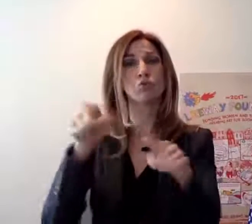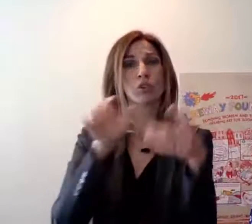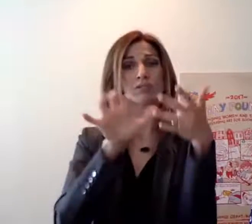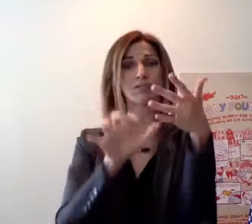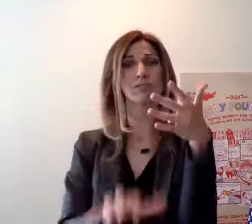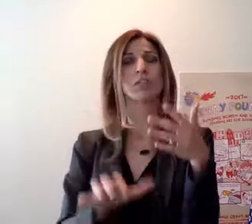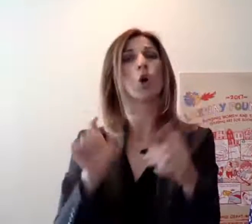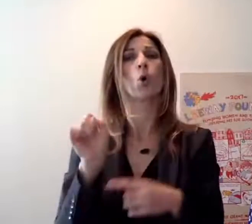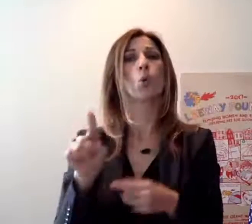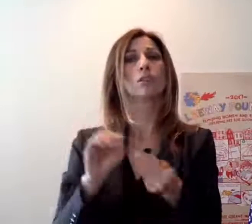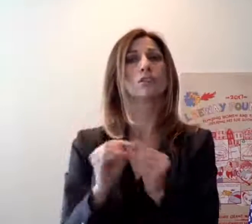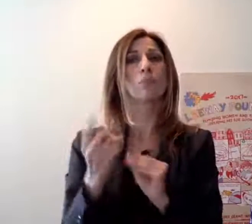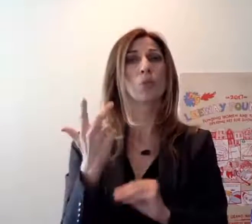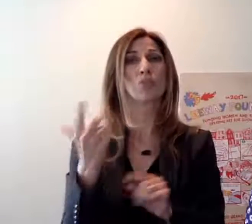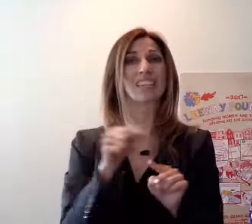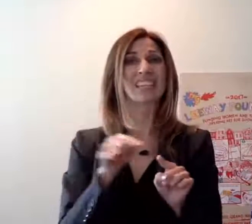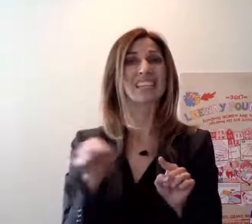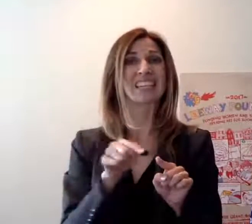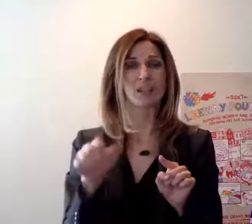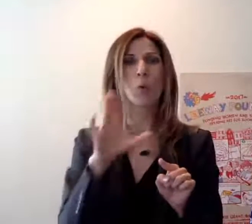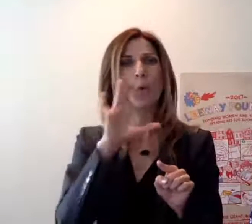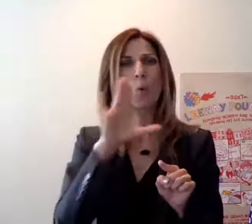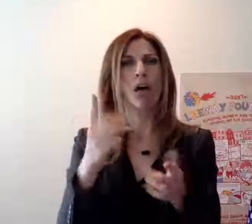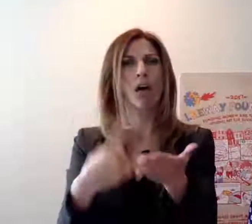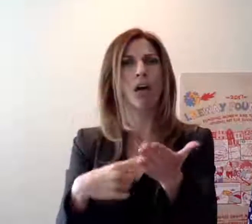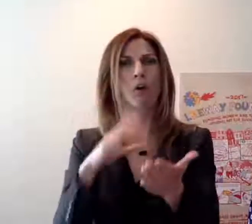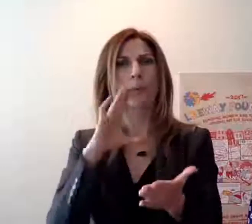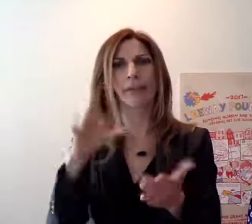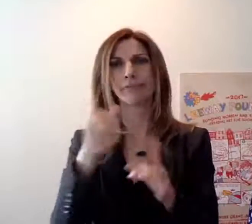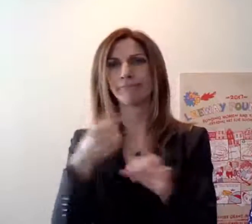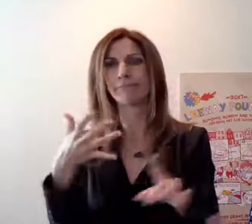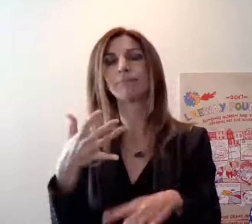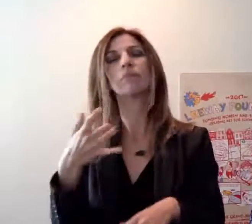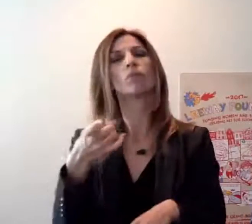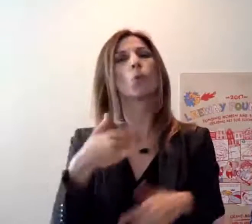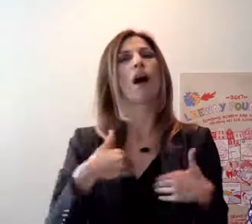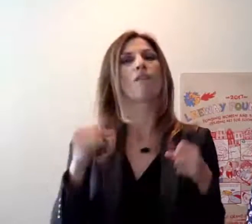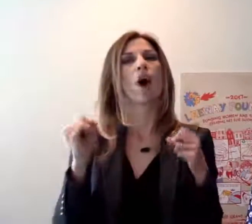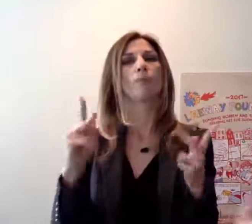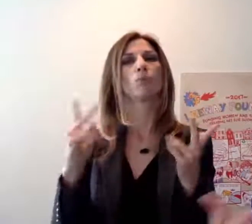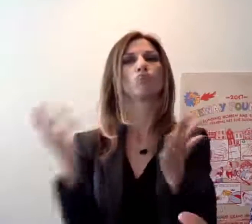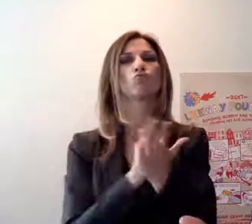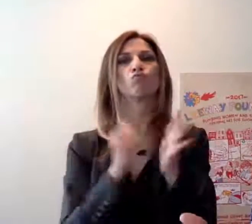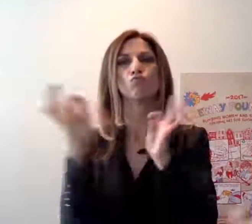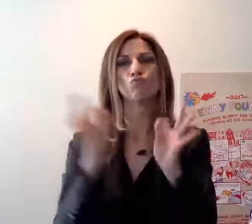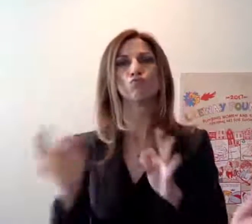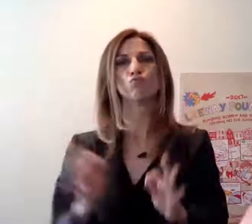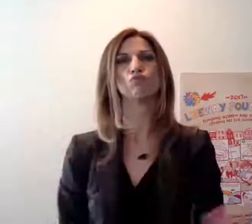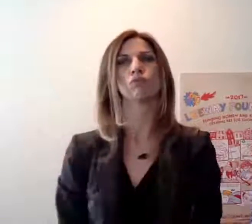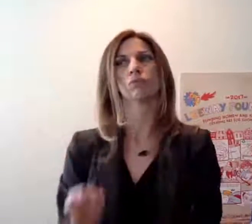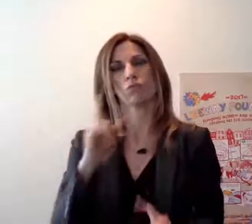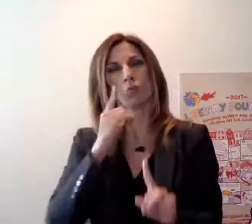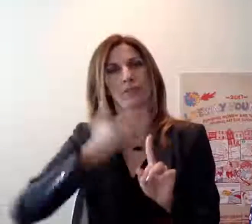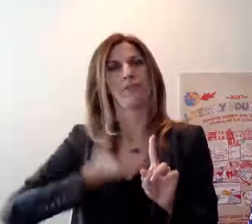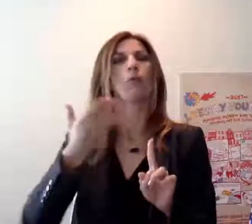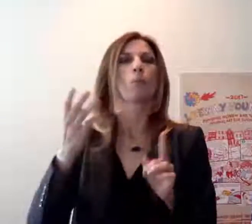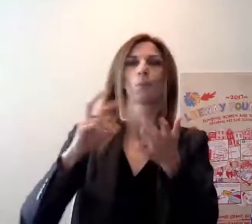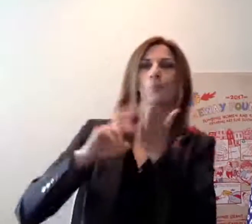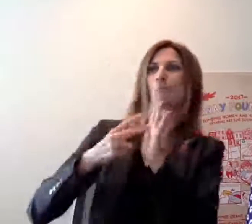in question number 3, which we'll talk about in a little bit, you have an opportunity to define for yourself what